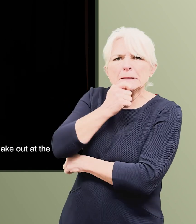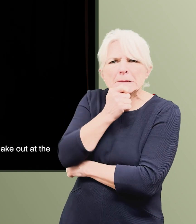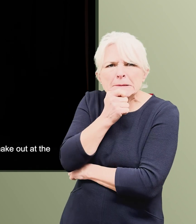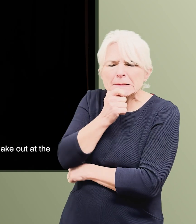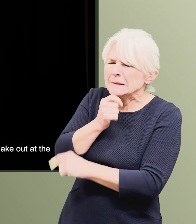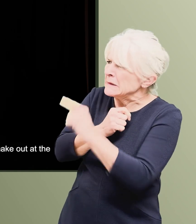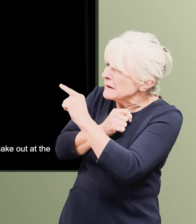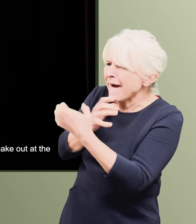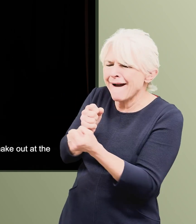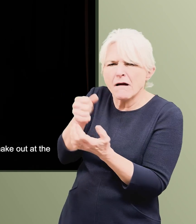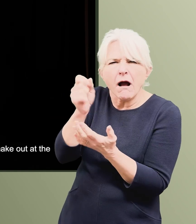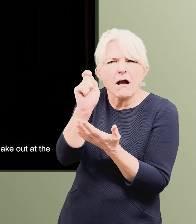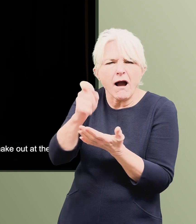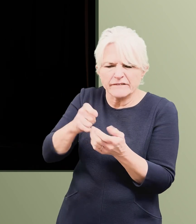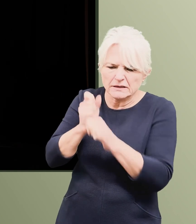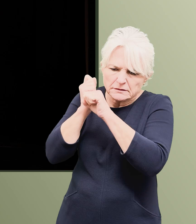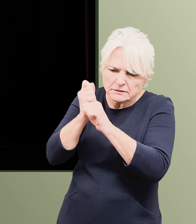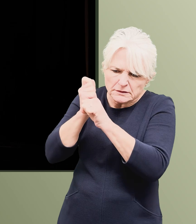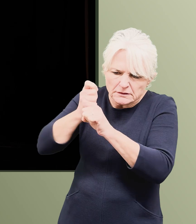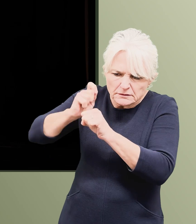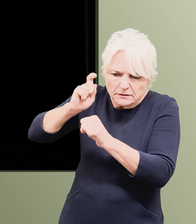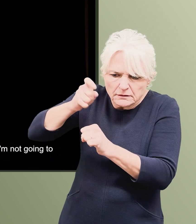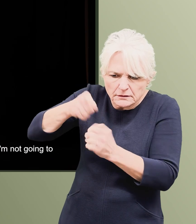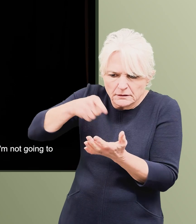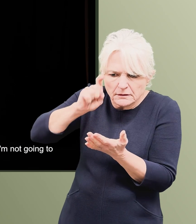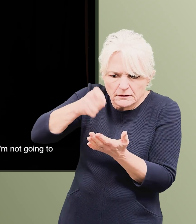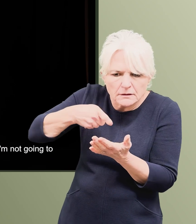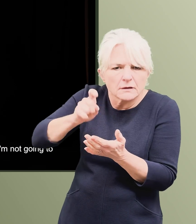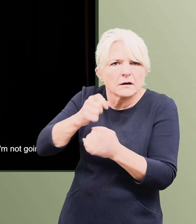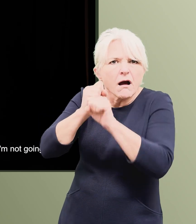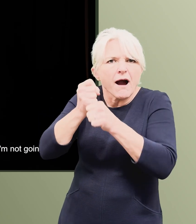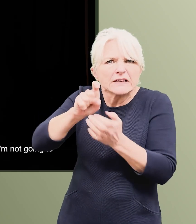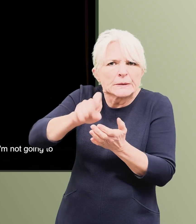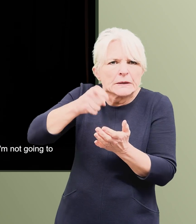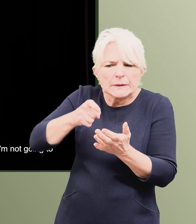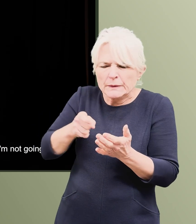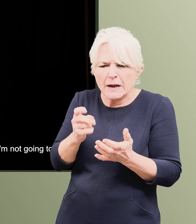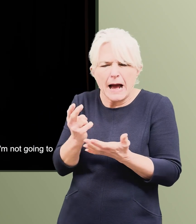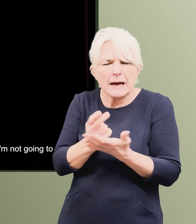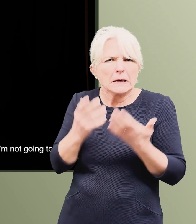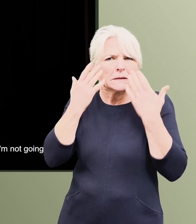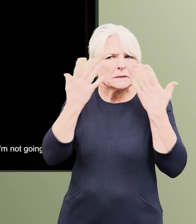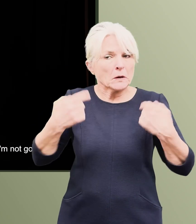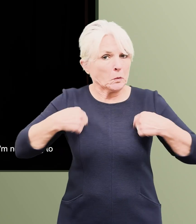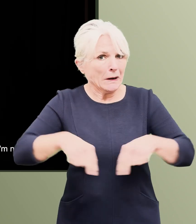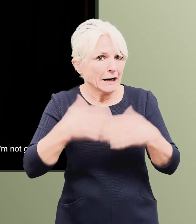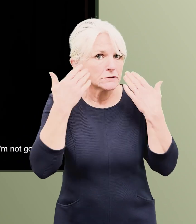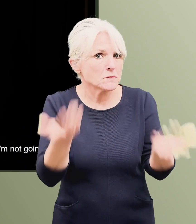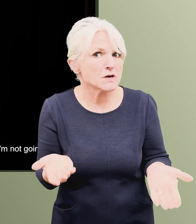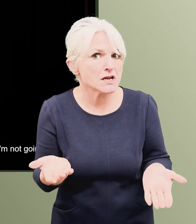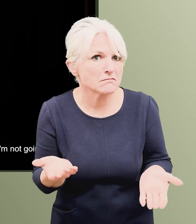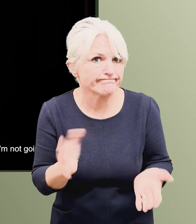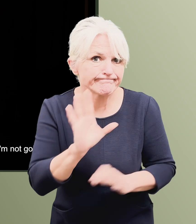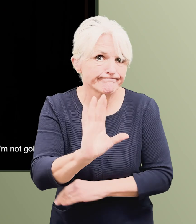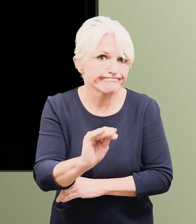make out at the moment. We really don't know what these are, it's fair to say. I'm not going to give